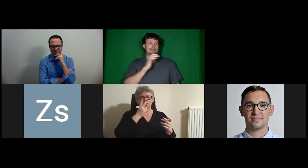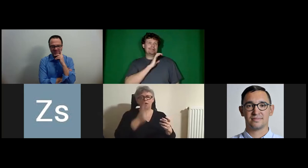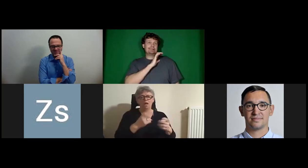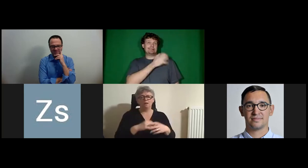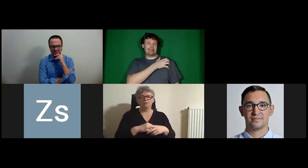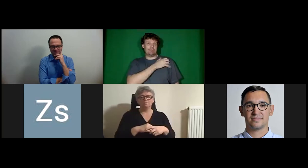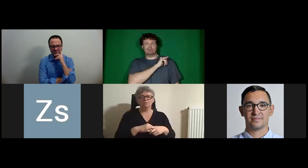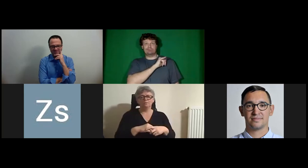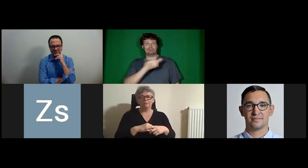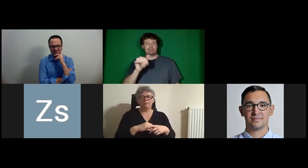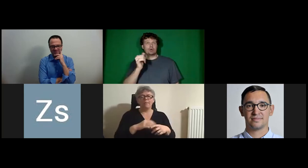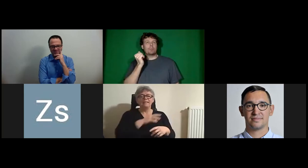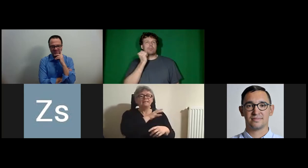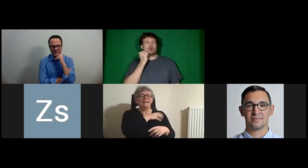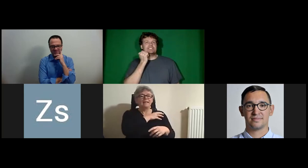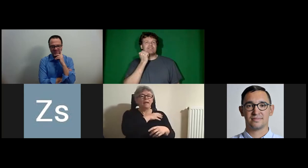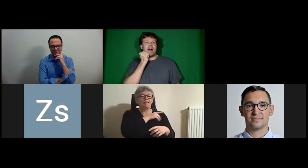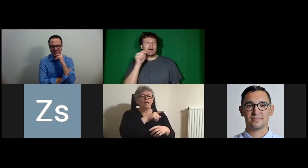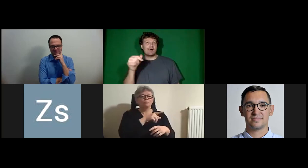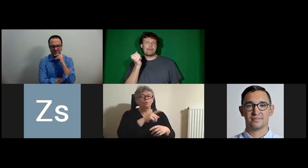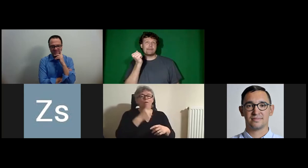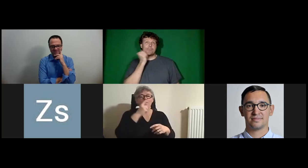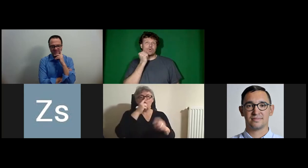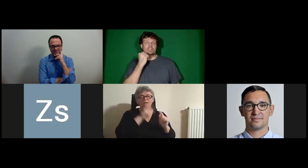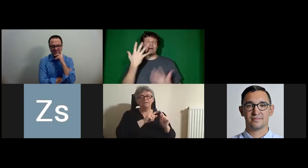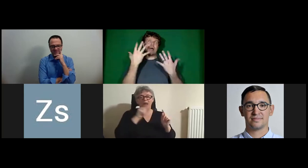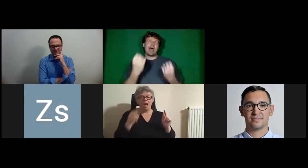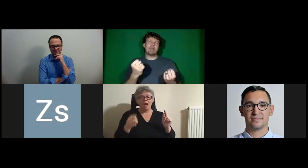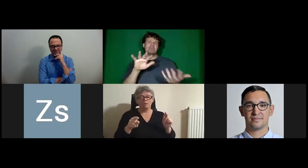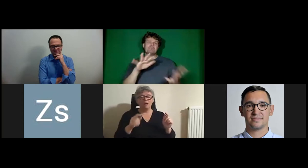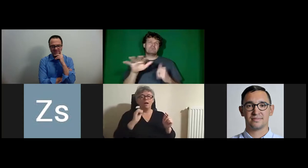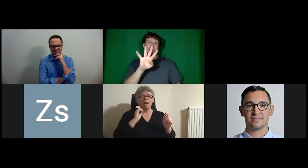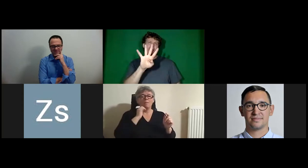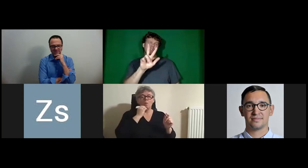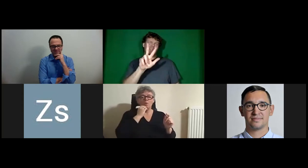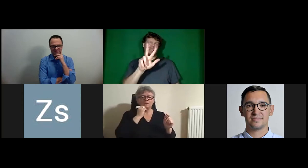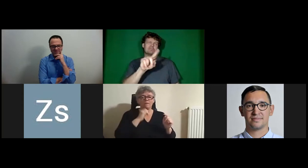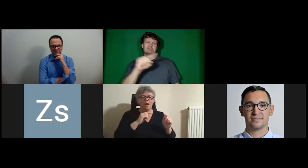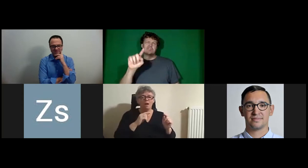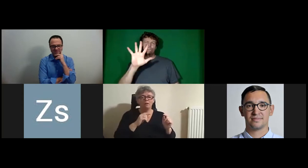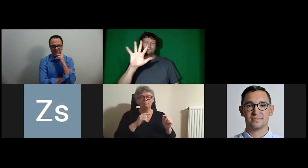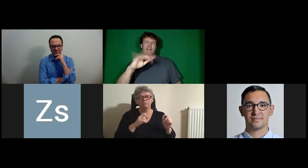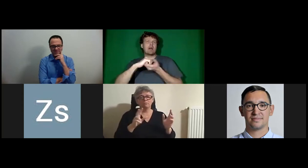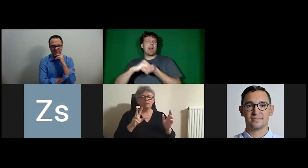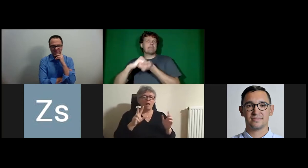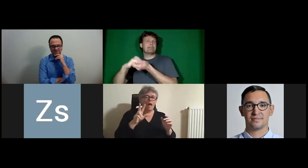I thought I would see my family plenty, but flying just from St. Petersburg to Moscow,